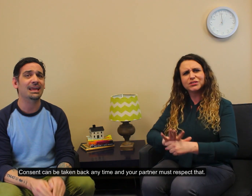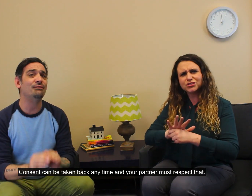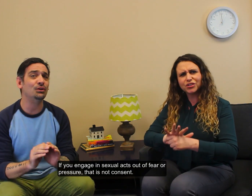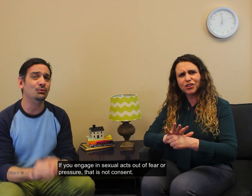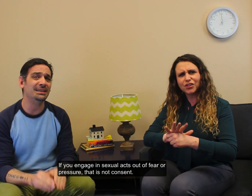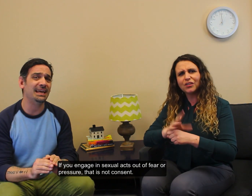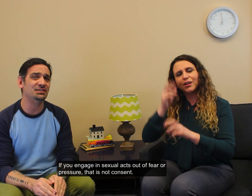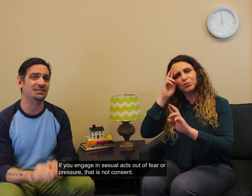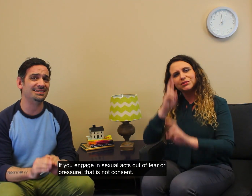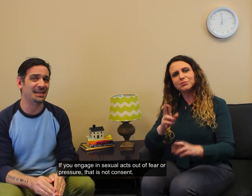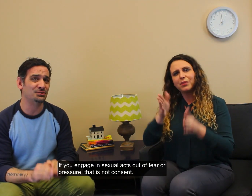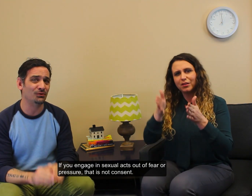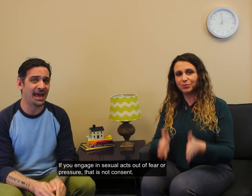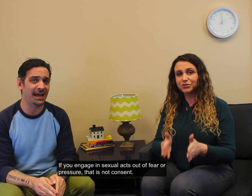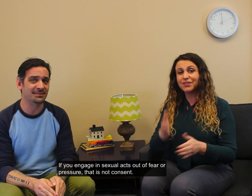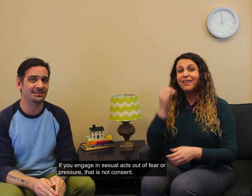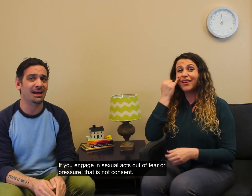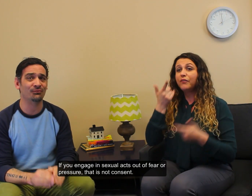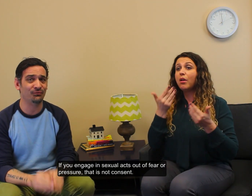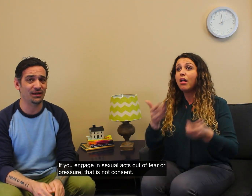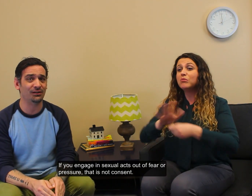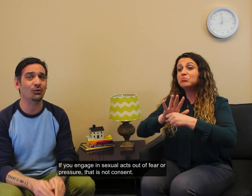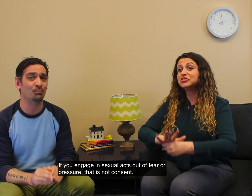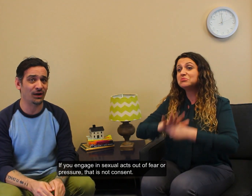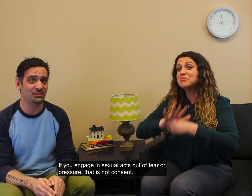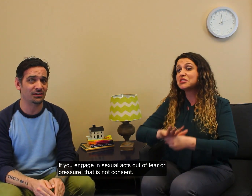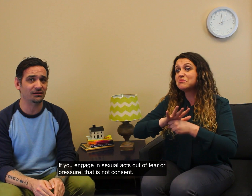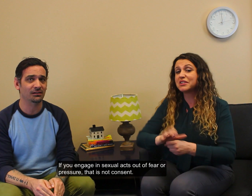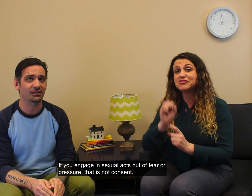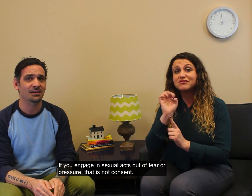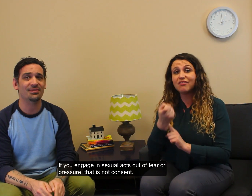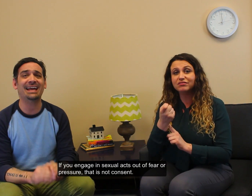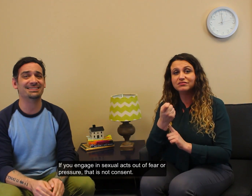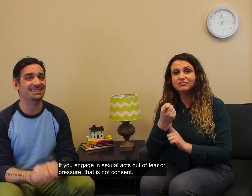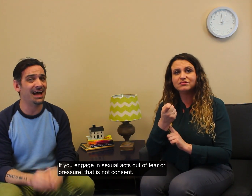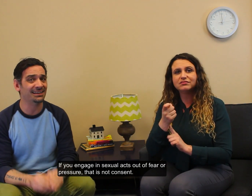If you engage in sexual acts out of fear or pressure, that is not